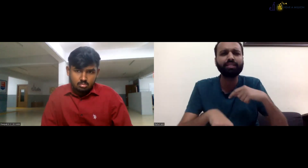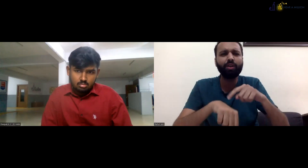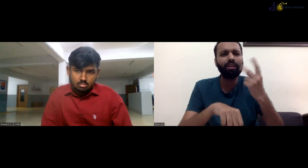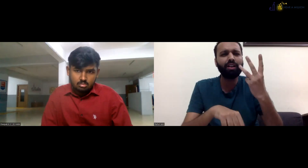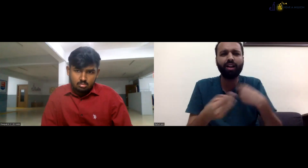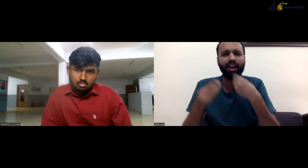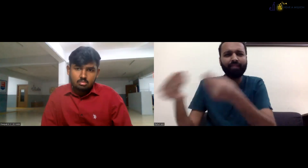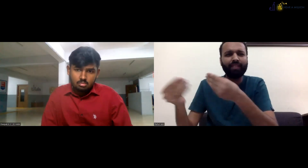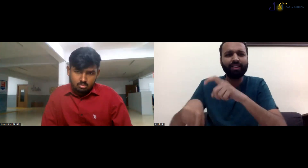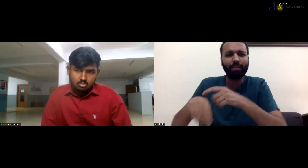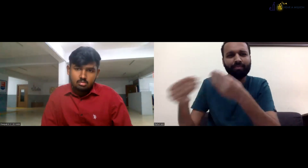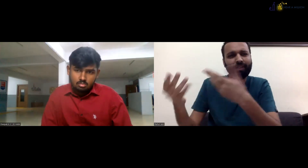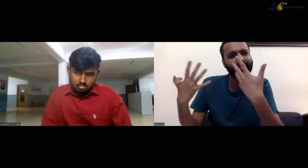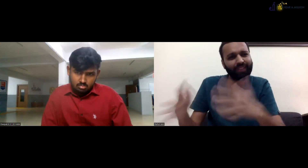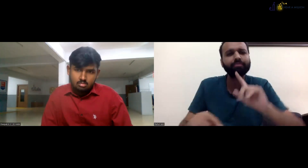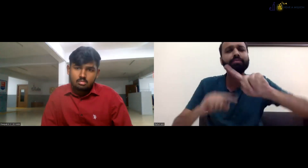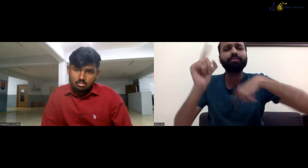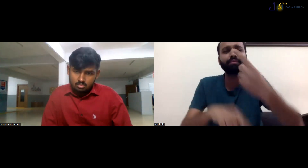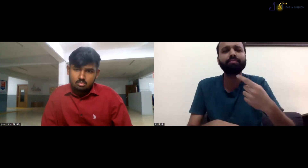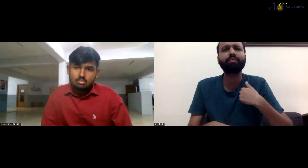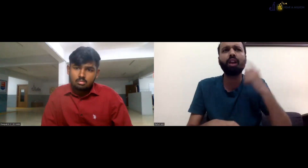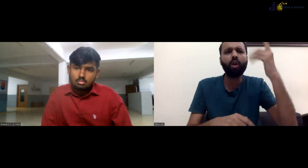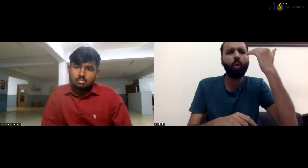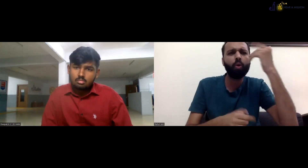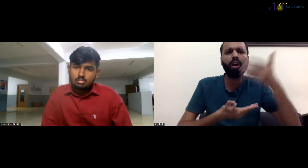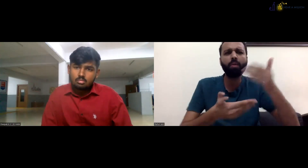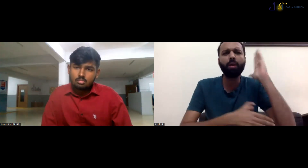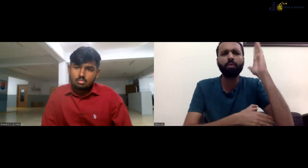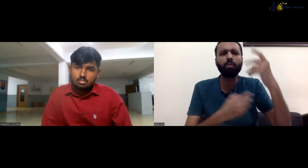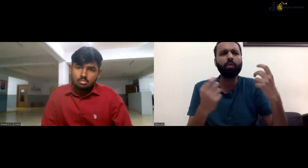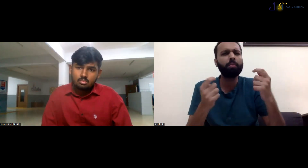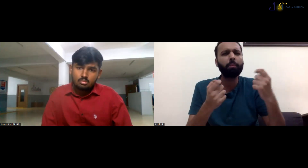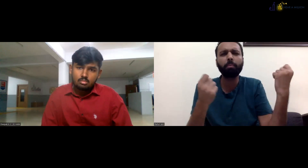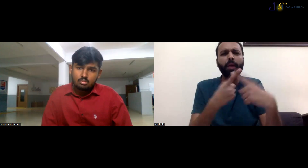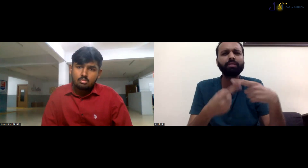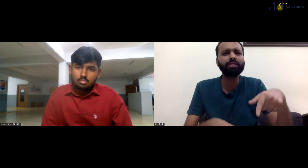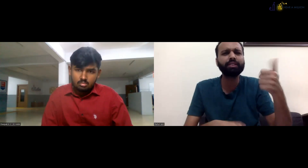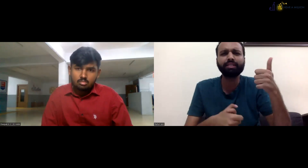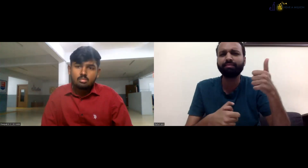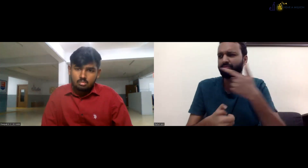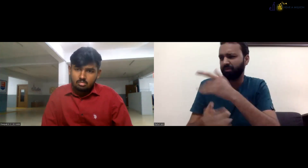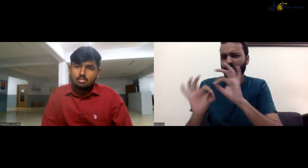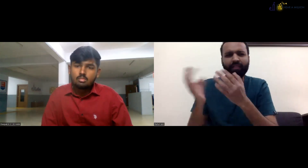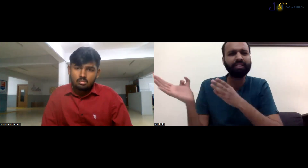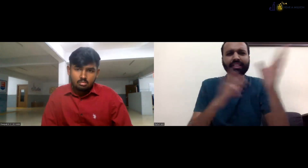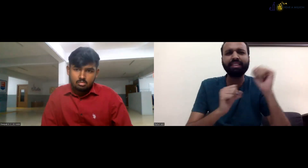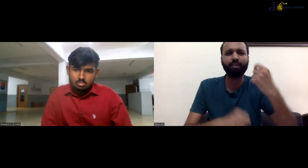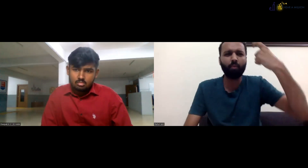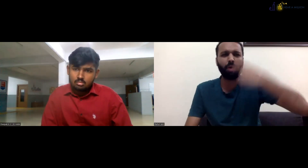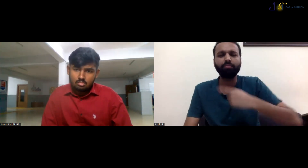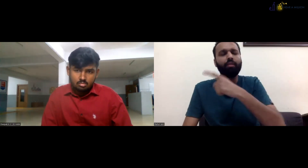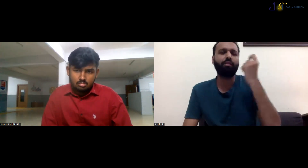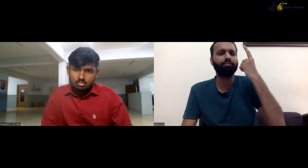and a few times, 3, 4 times we went to travel at international destinations. But